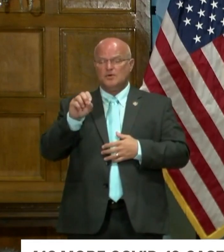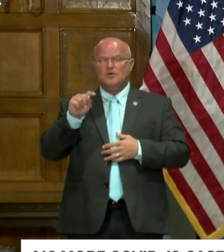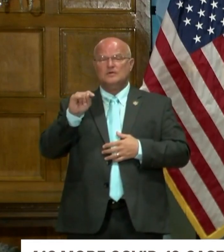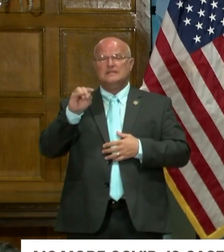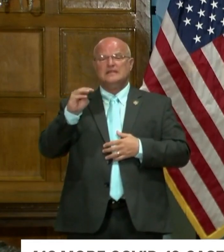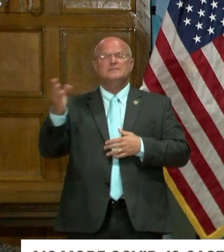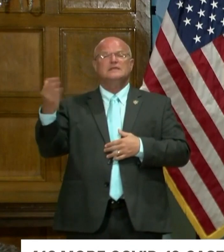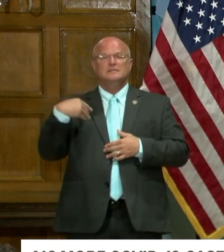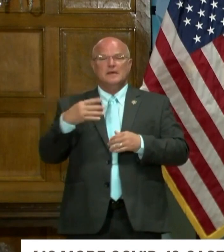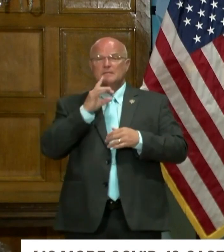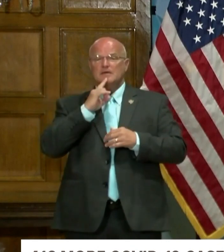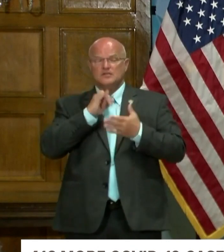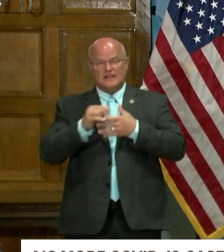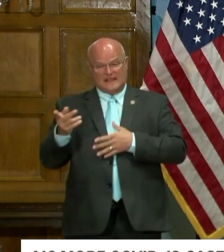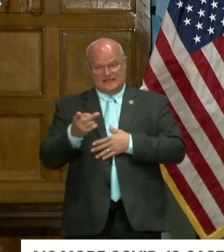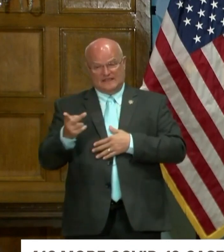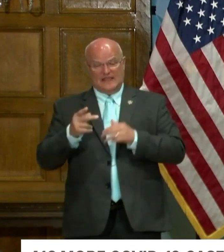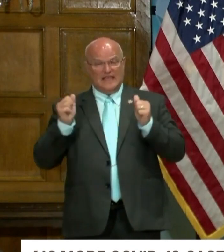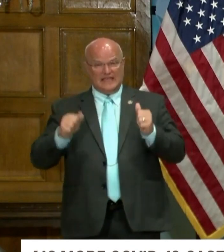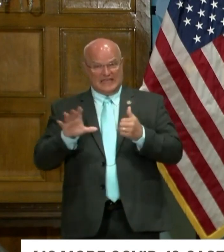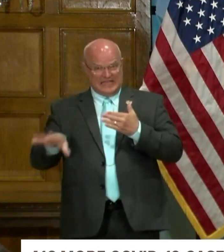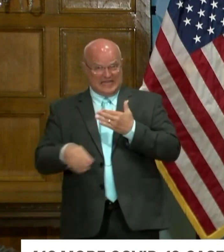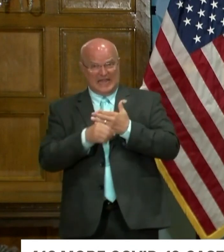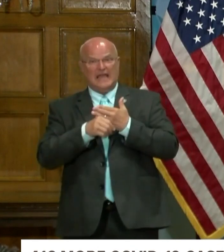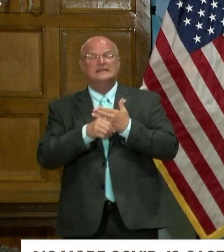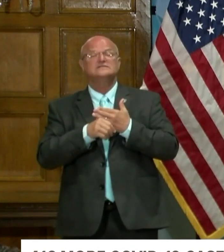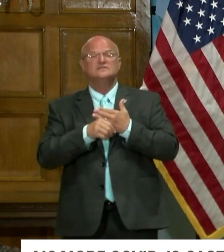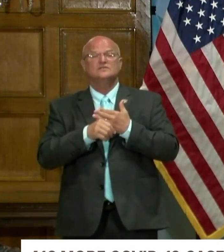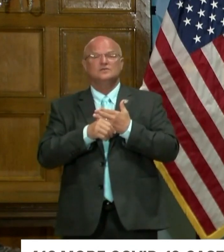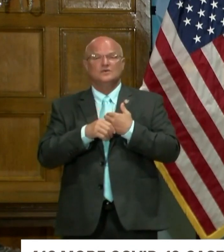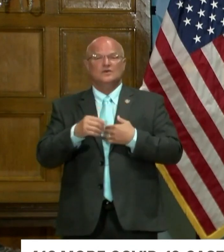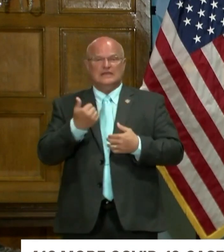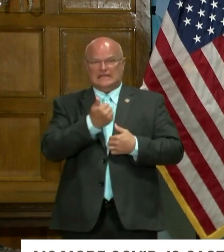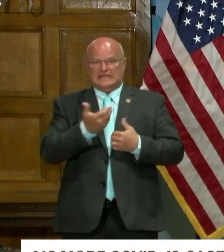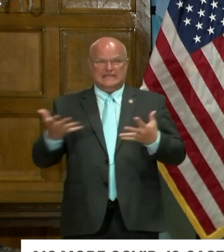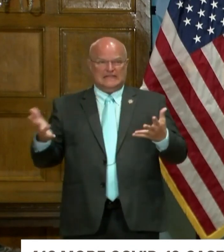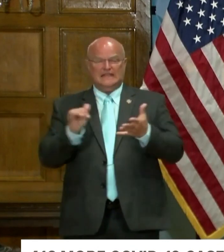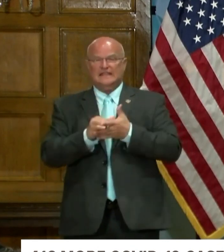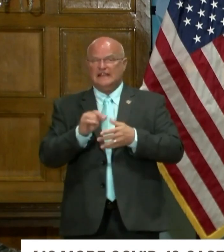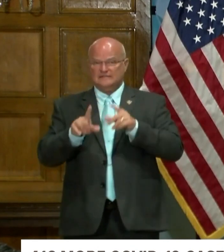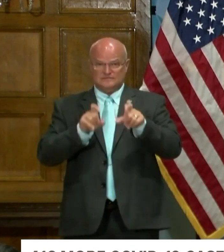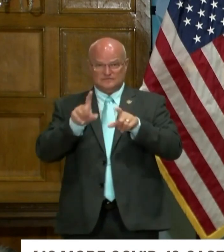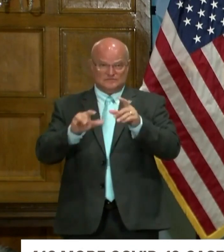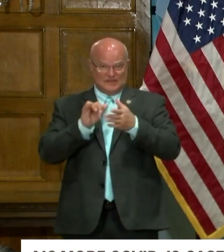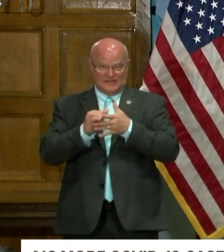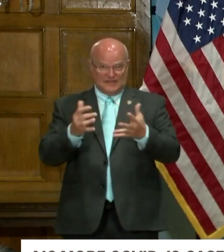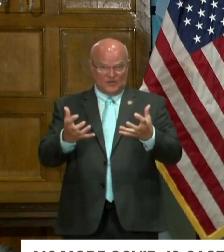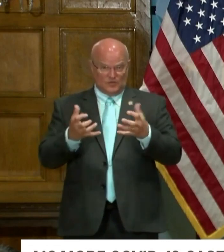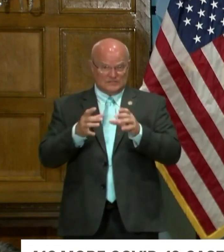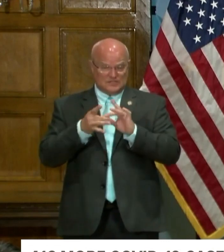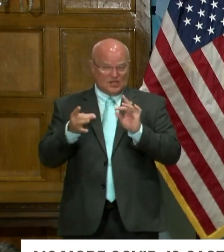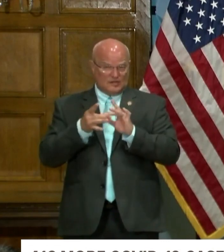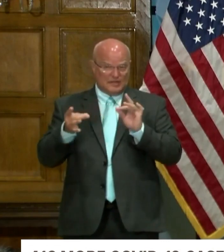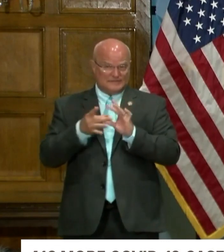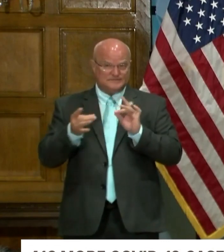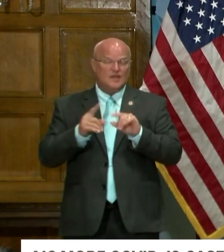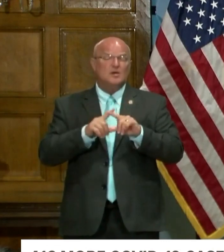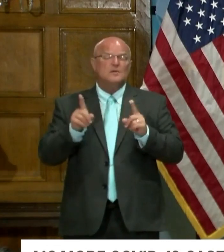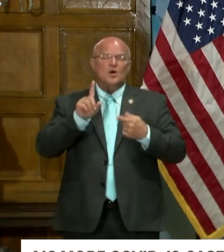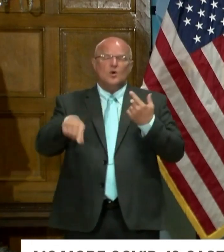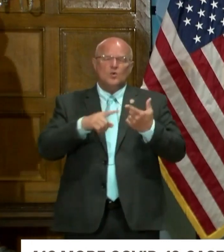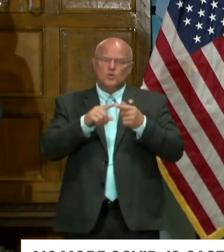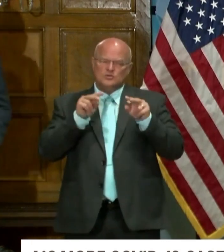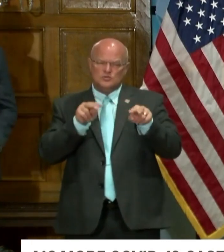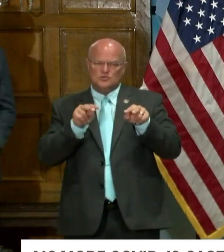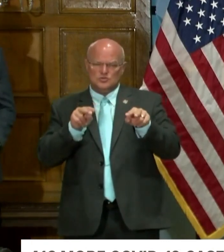back up, and I want to make sure that they can add to any question that they want to cover. But whenever